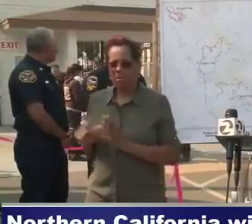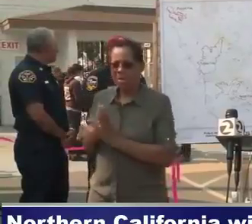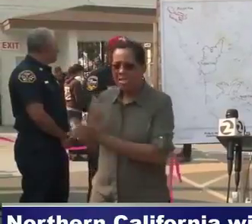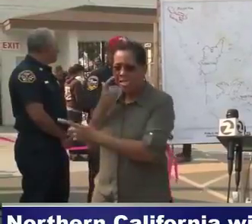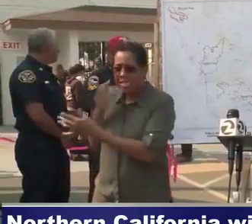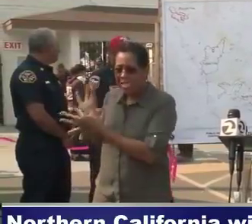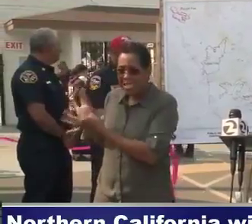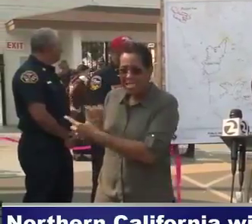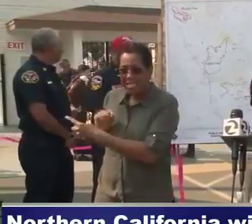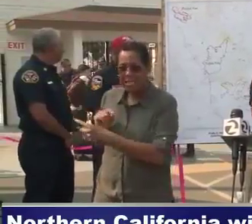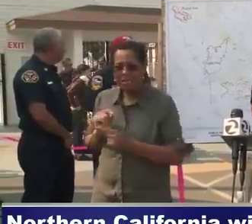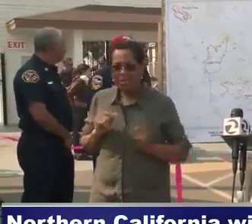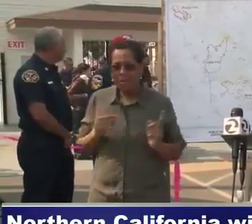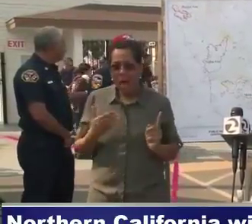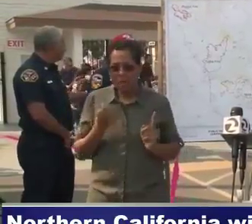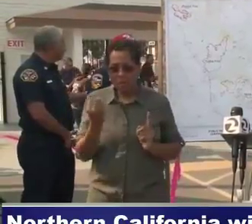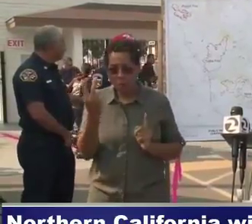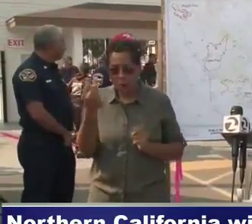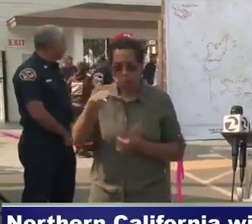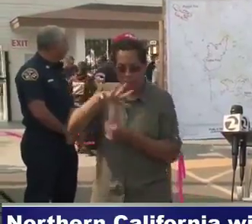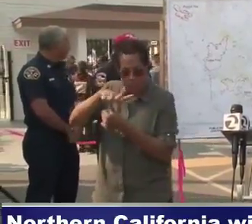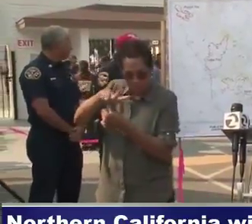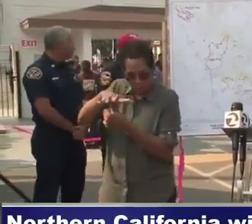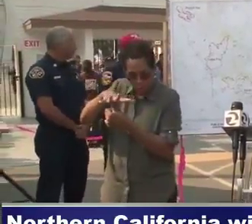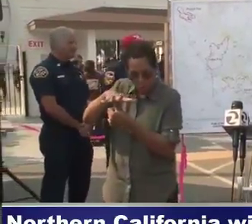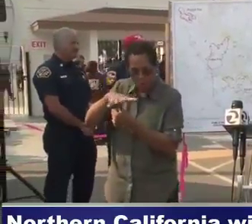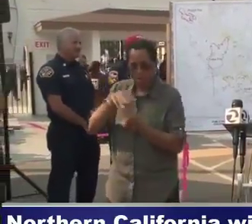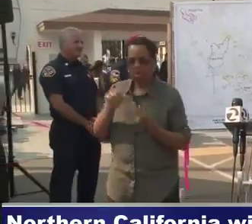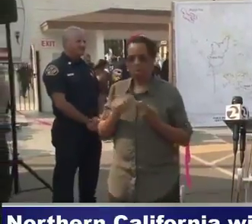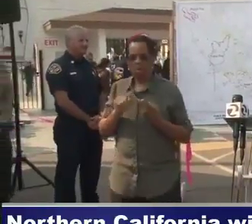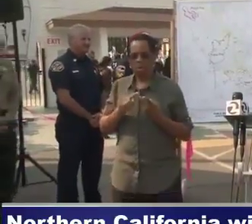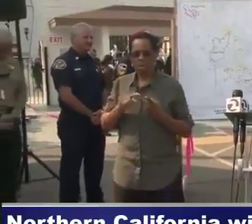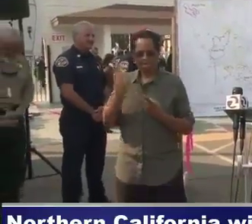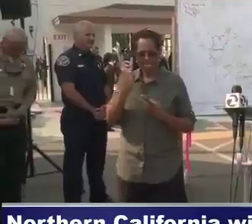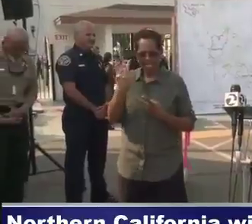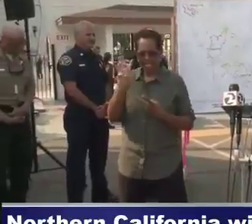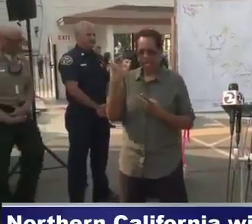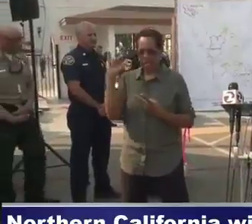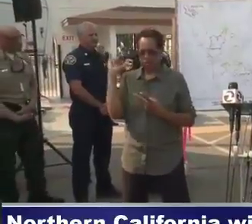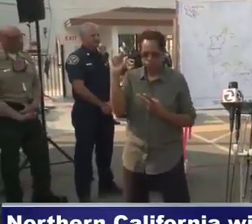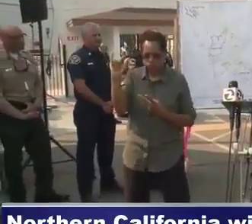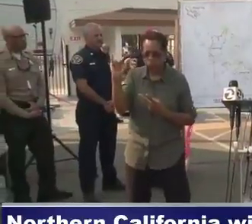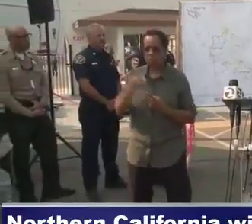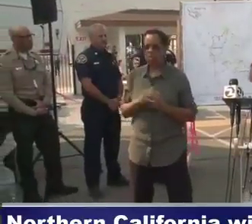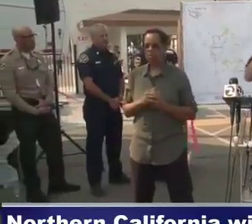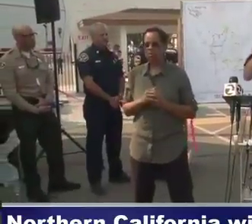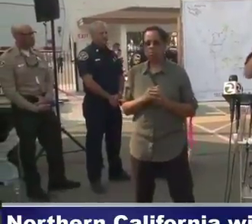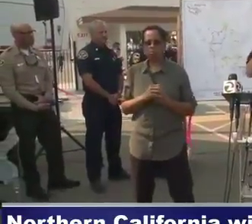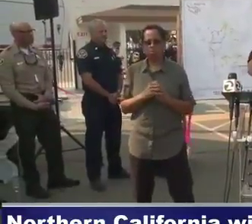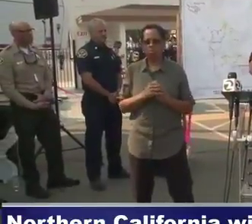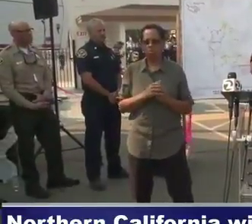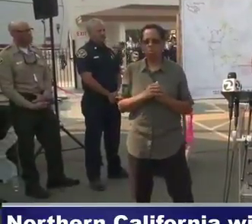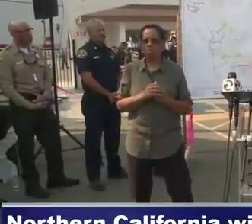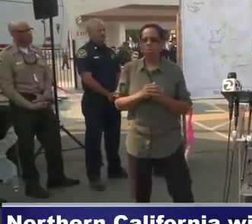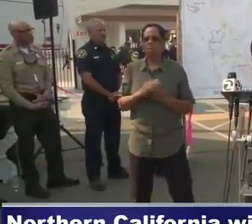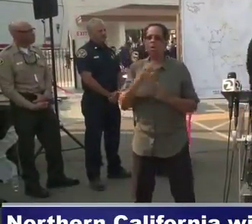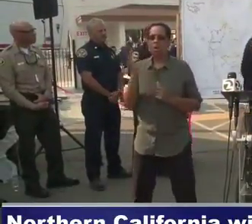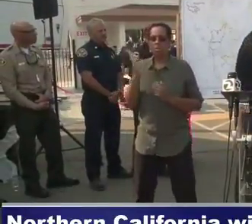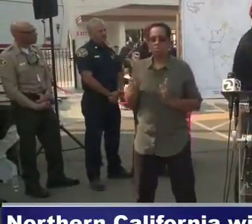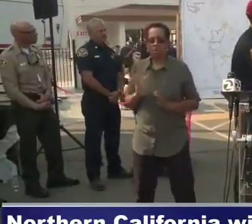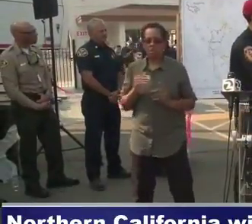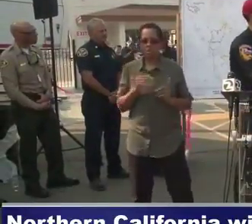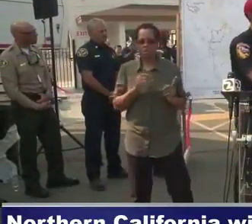helicopters and 6 air tankers actively working this fire, so both on the ground and in the air. Our next speaker is going to speak a little bit more at a higher level